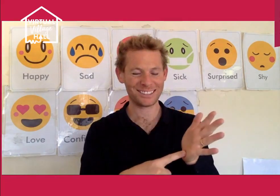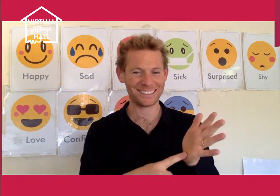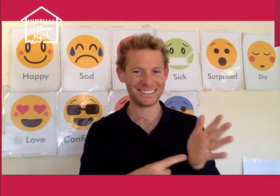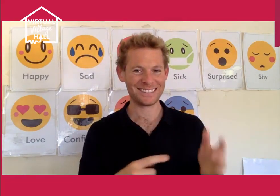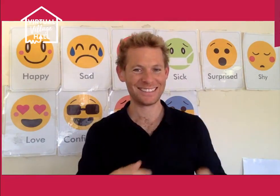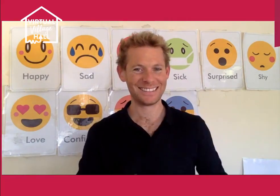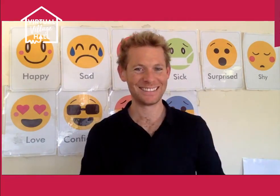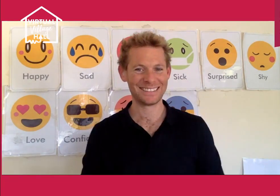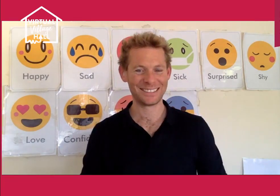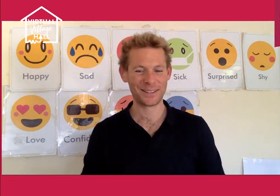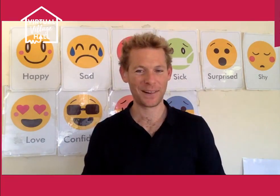is Robert.